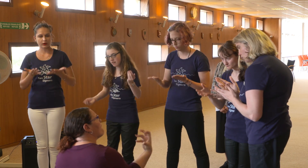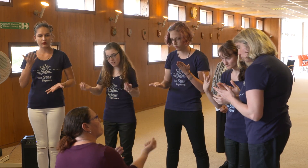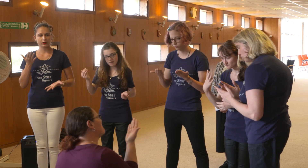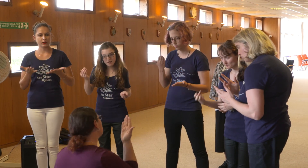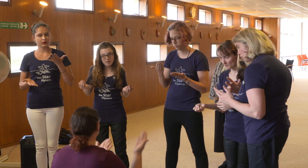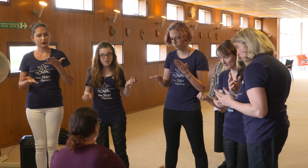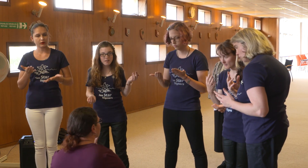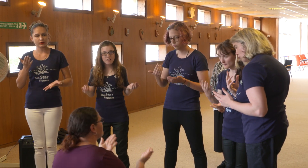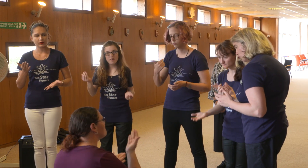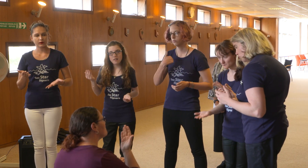shaken, but